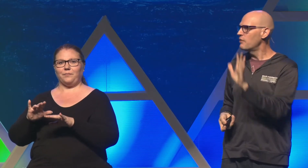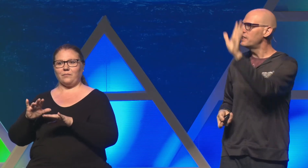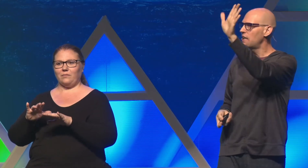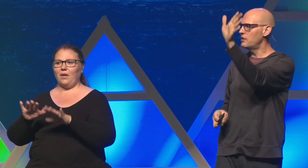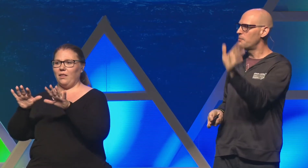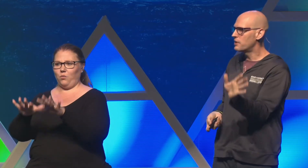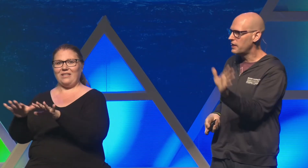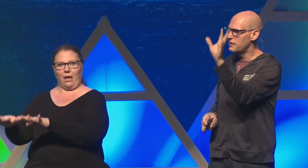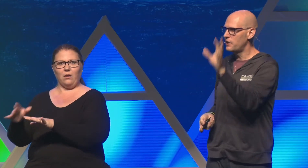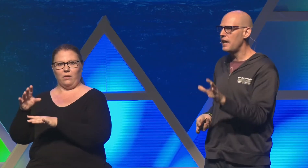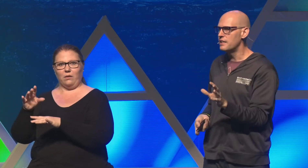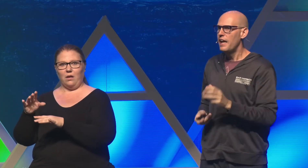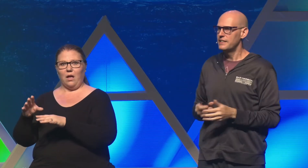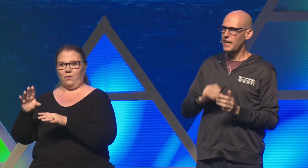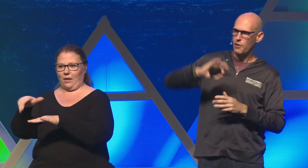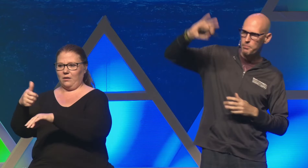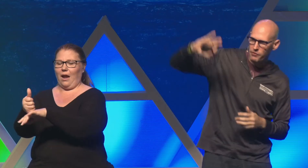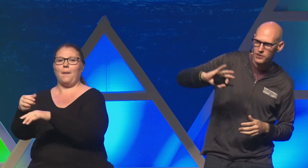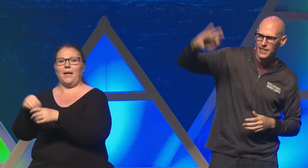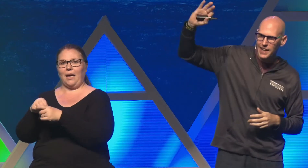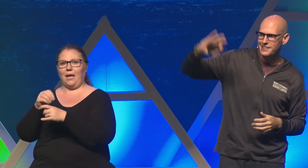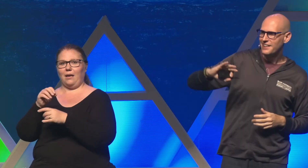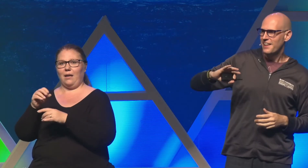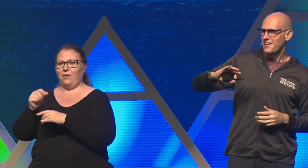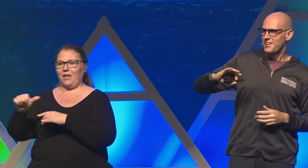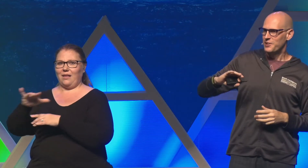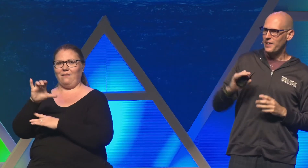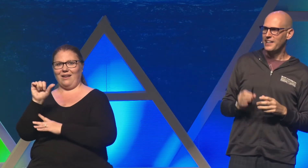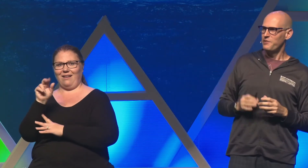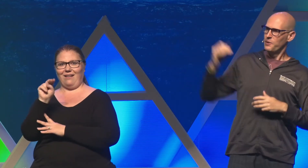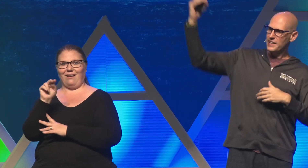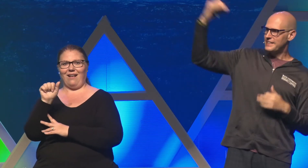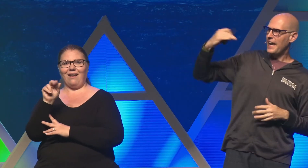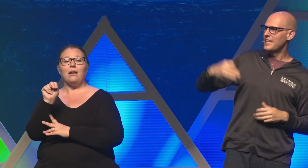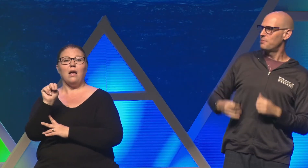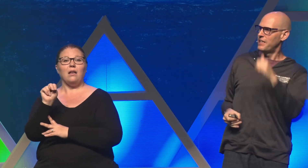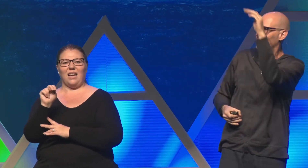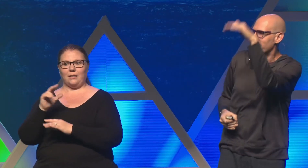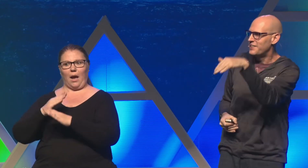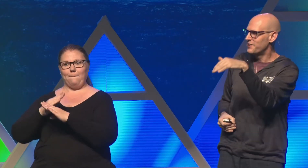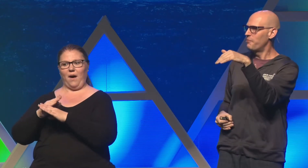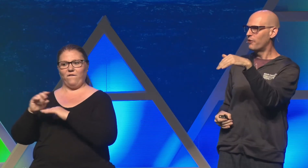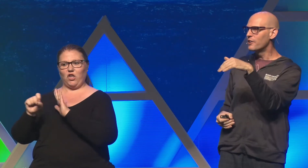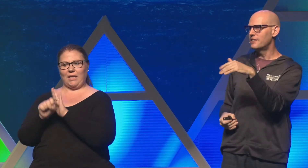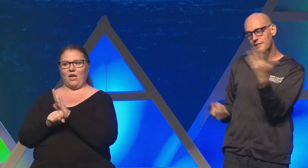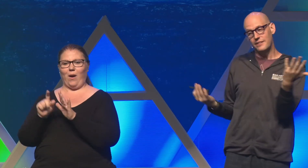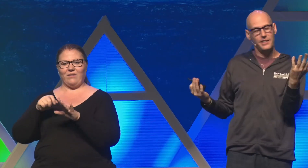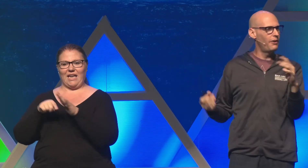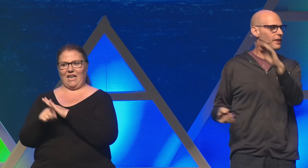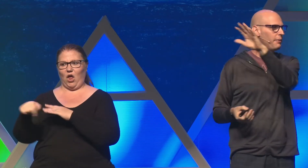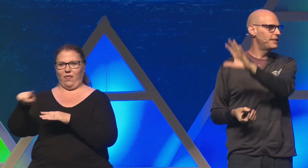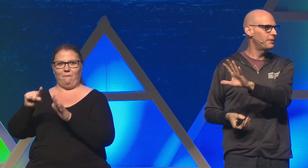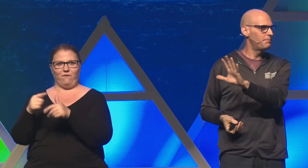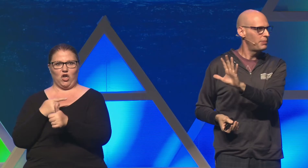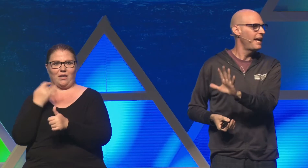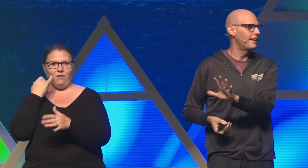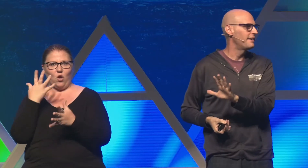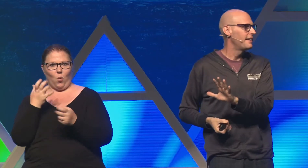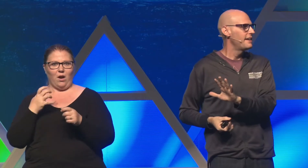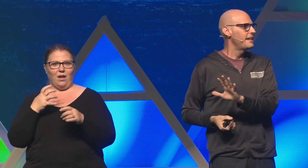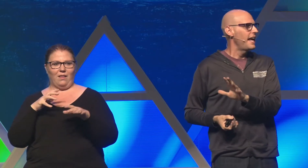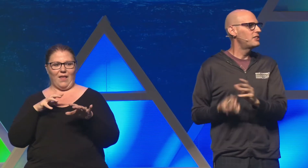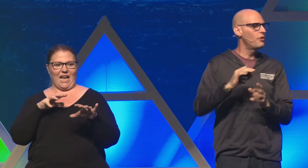They resettled them in the land of Canaan as kind of a buffer state. So if you were going to attack Egypt, you'd have to kill them first. That was their